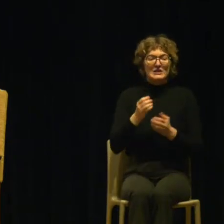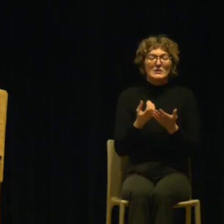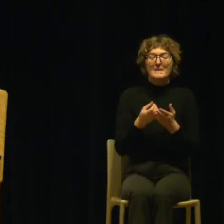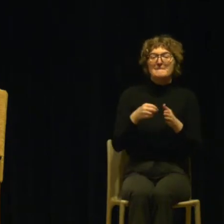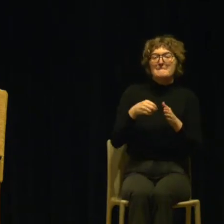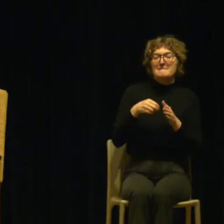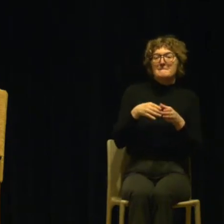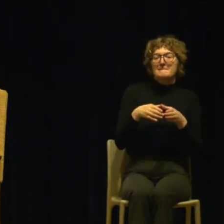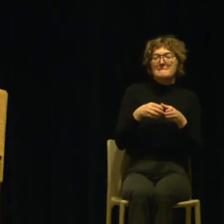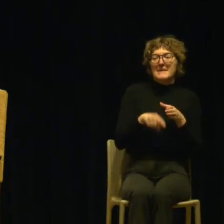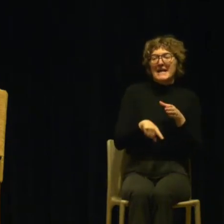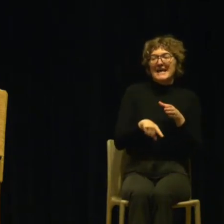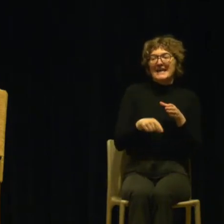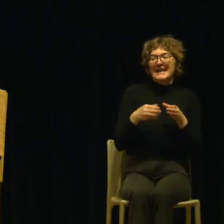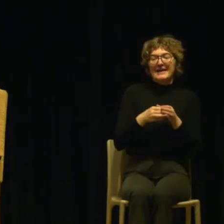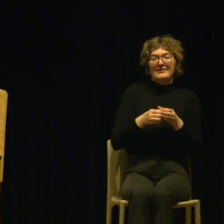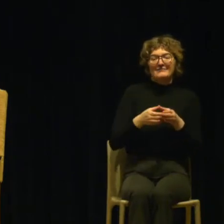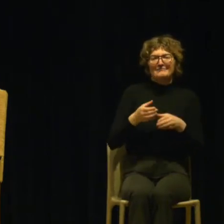what happens.